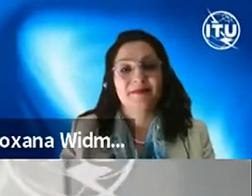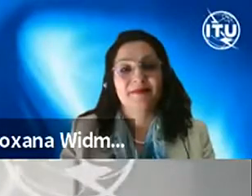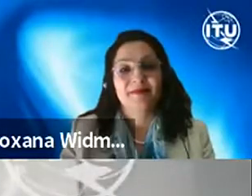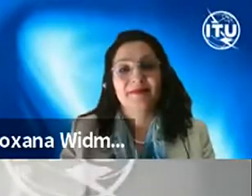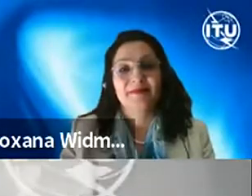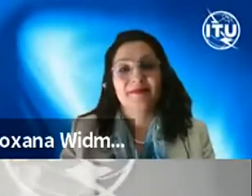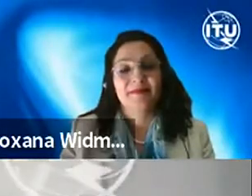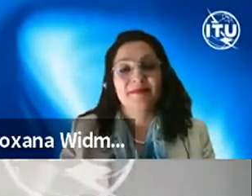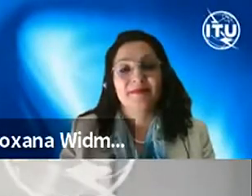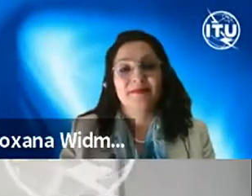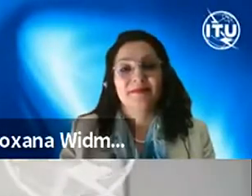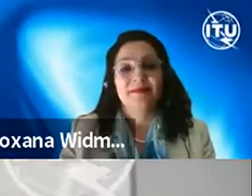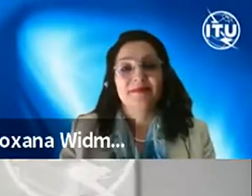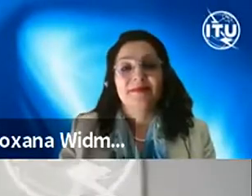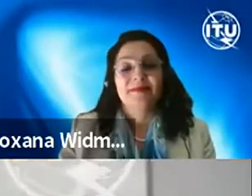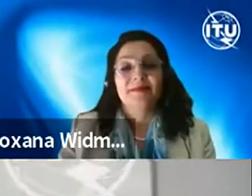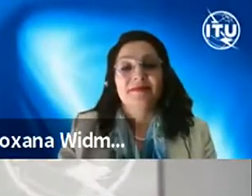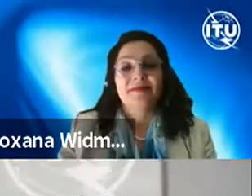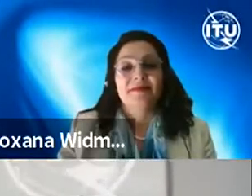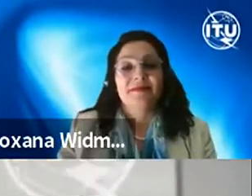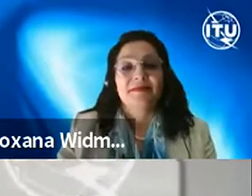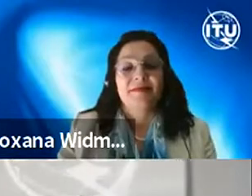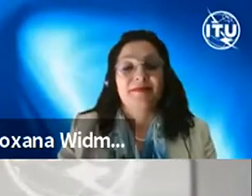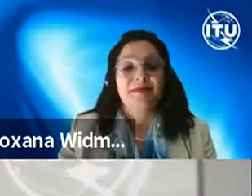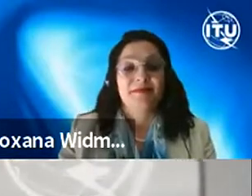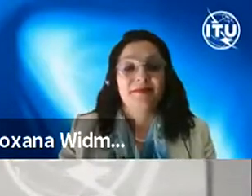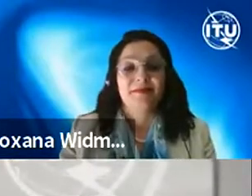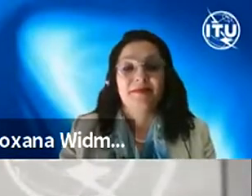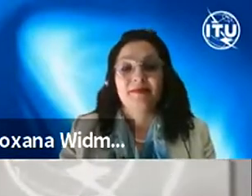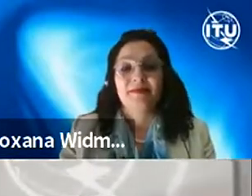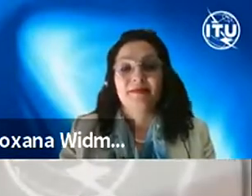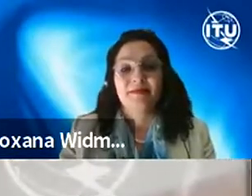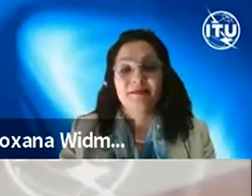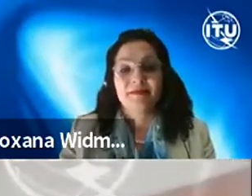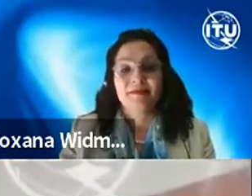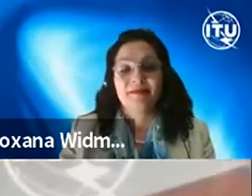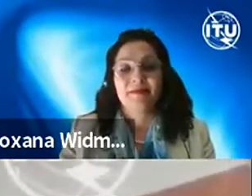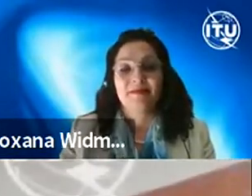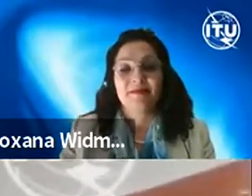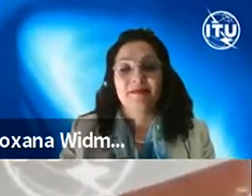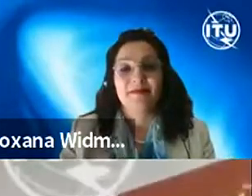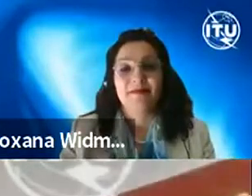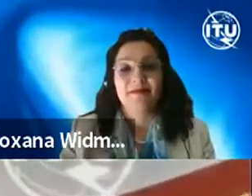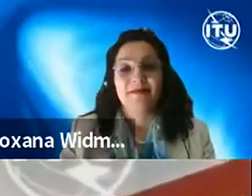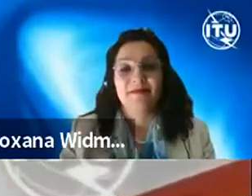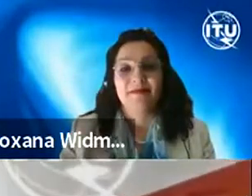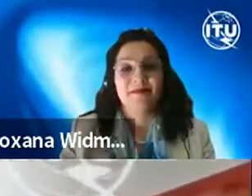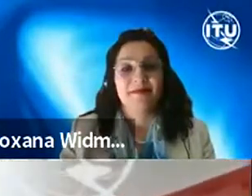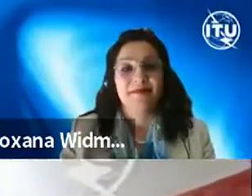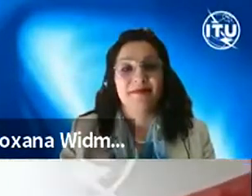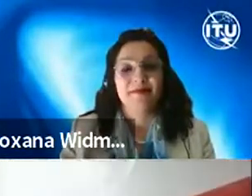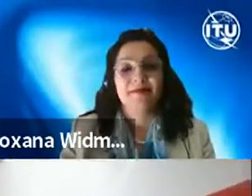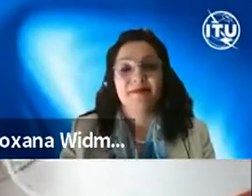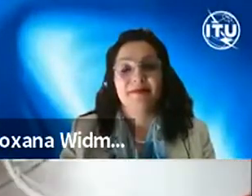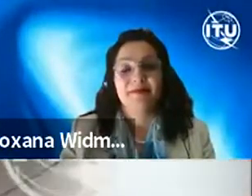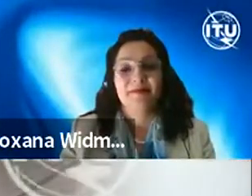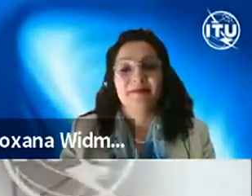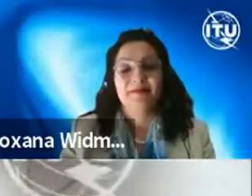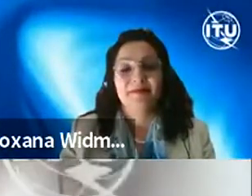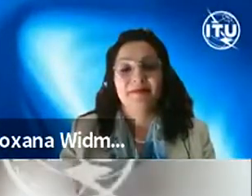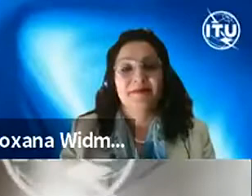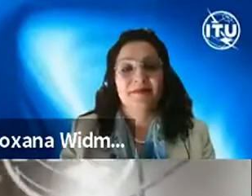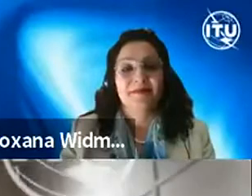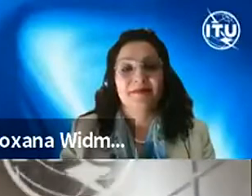also facilitates active participation in all aspects of today's society. Therefore, by